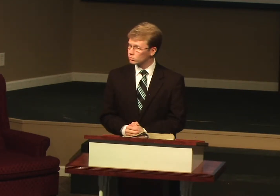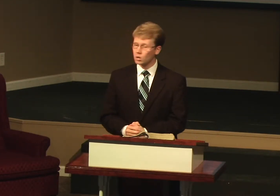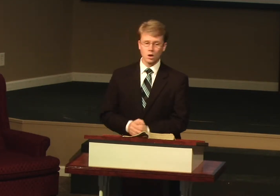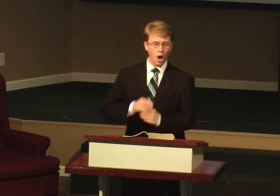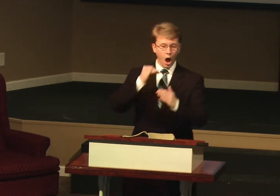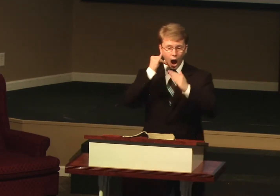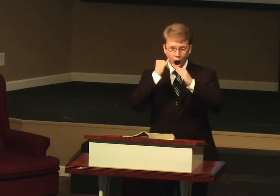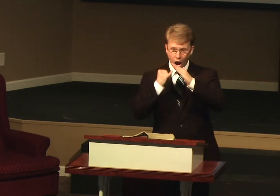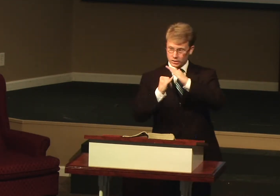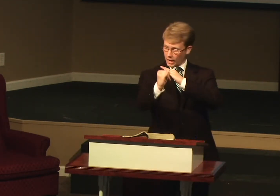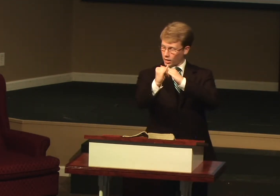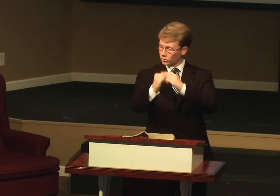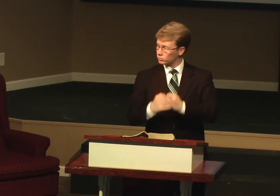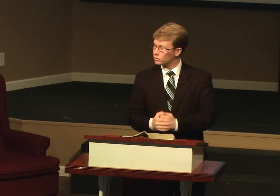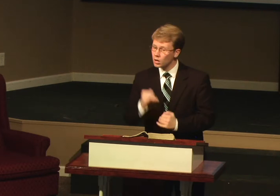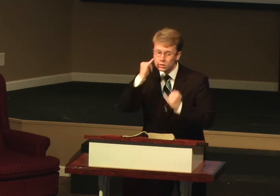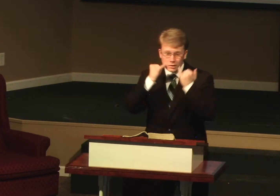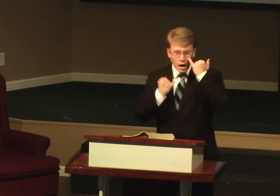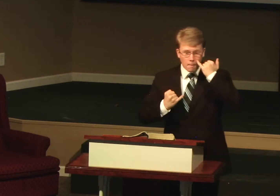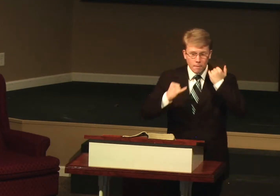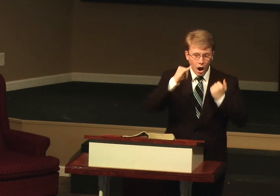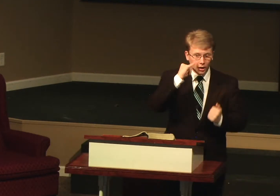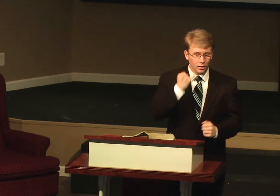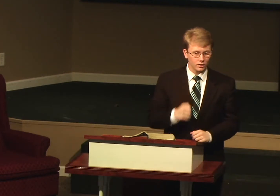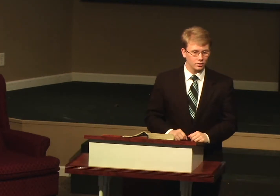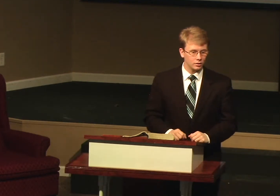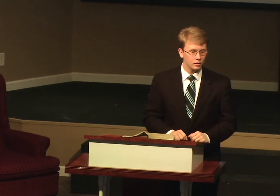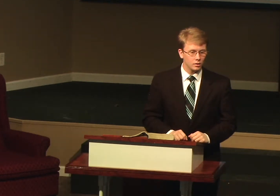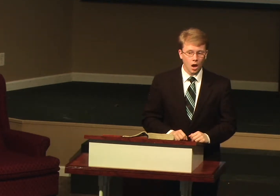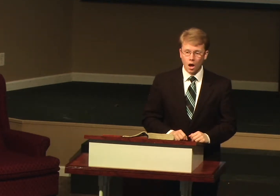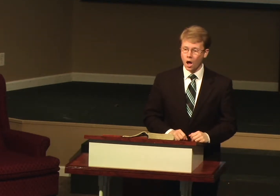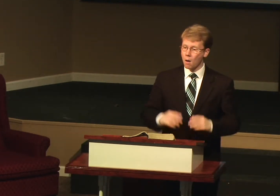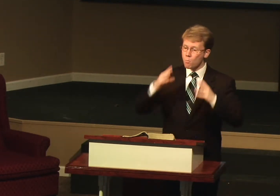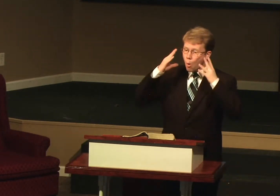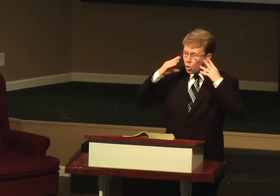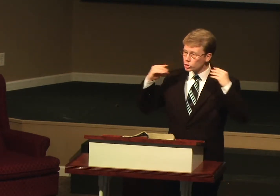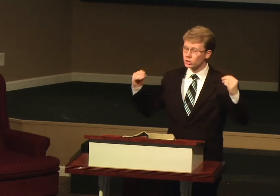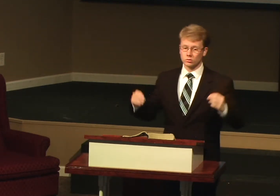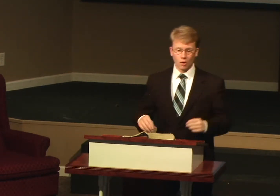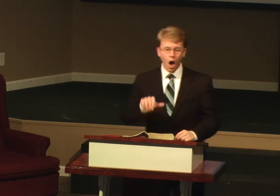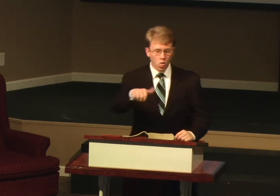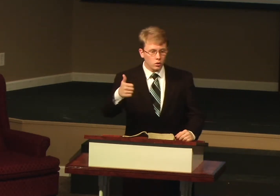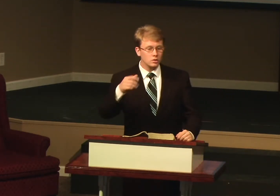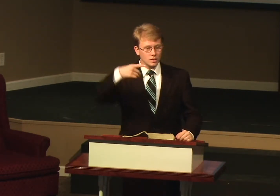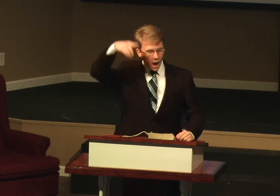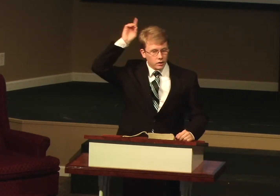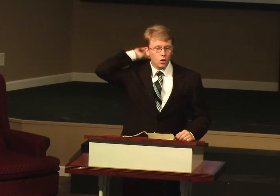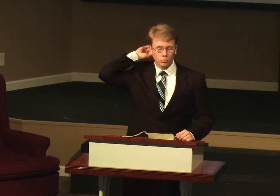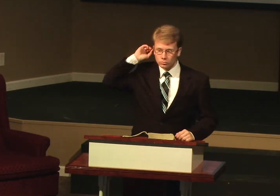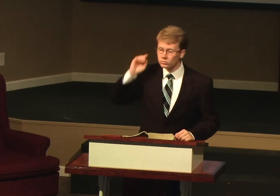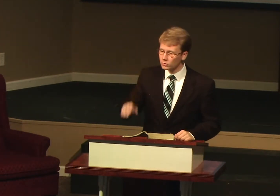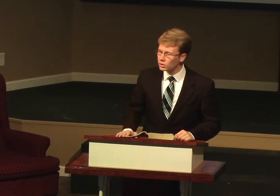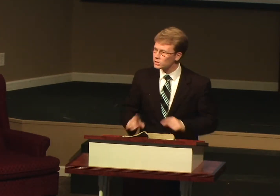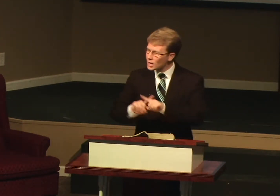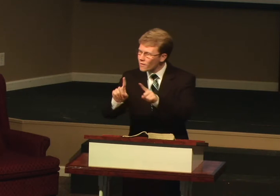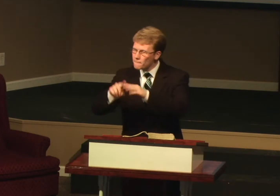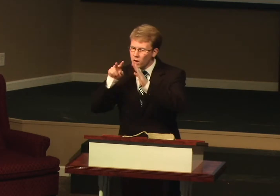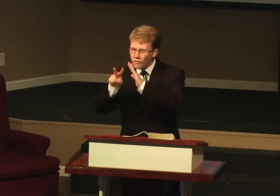John the Baptist, Isaiah, Jeremiah, Moses, Daniel,